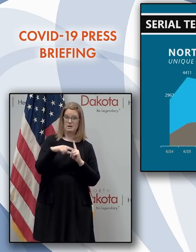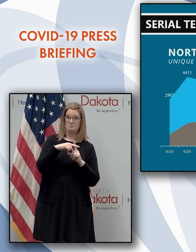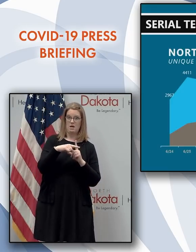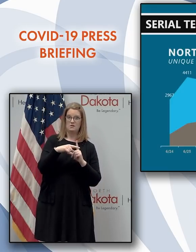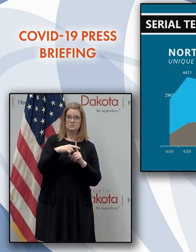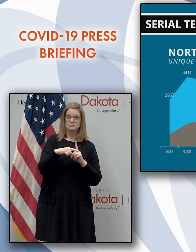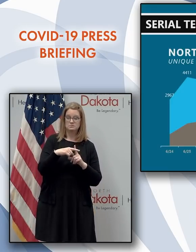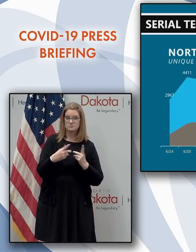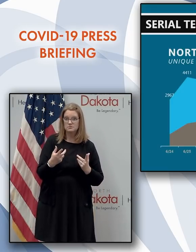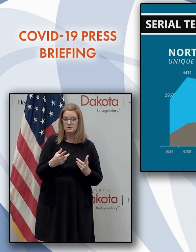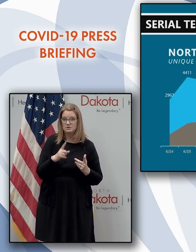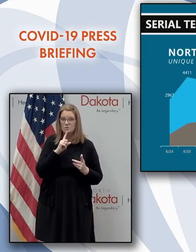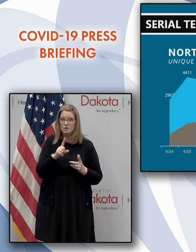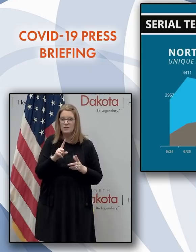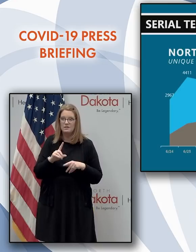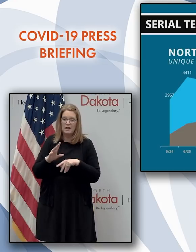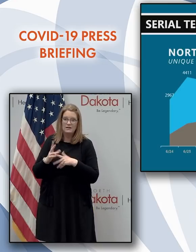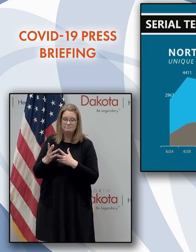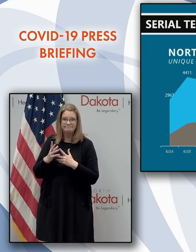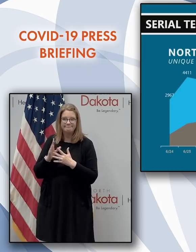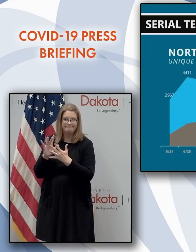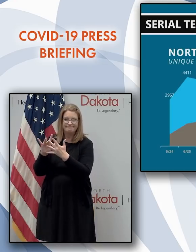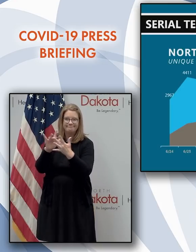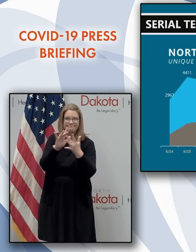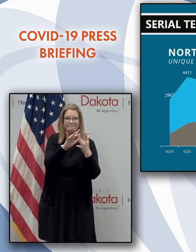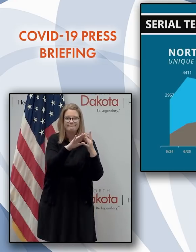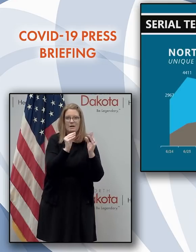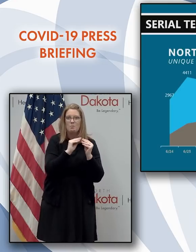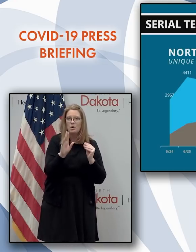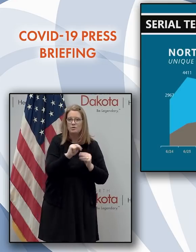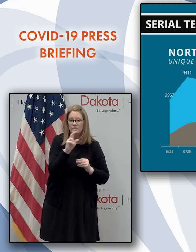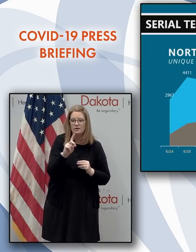we sort of reach more North Dakotans. Altogether, we've done